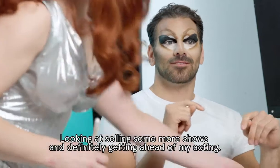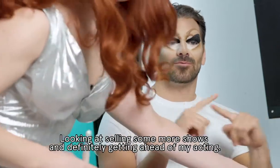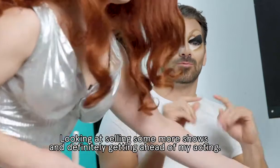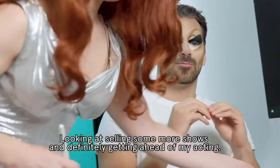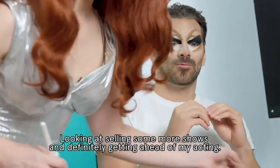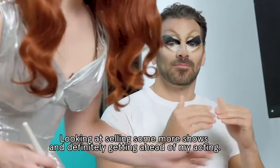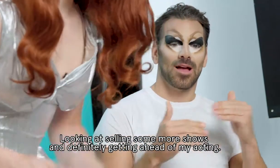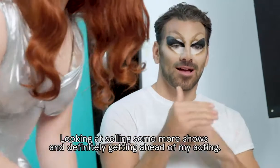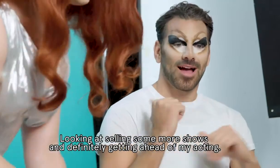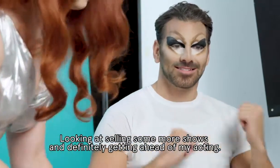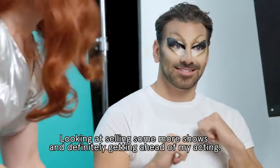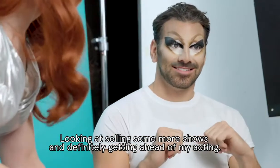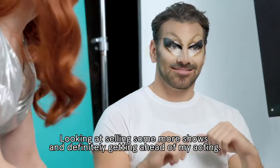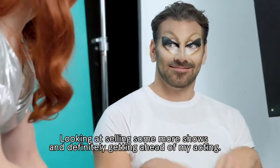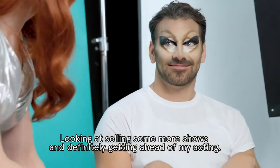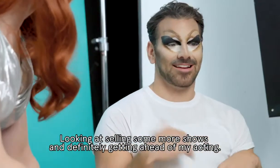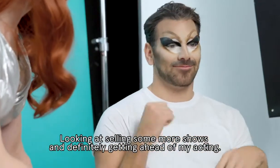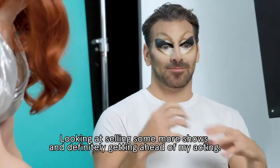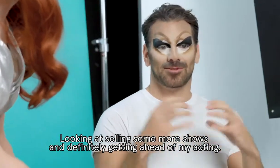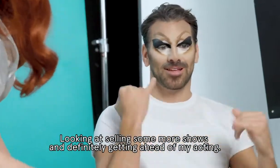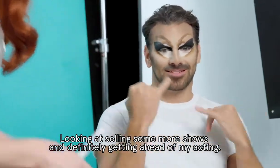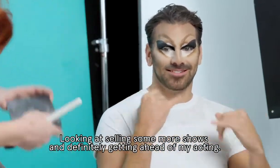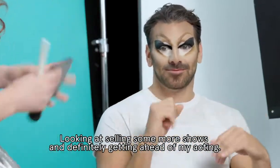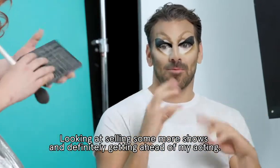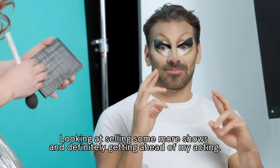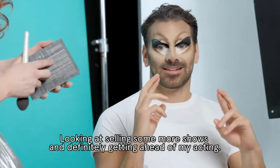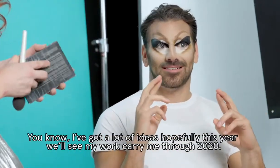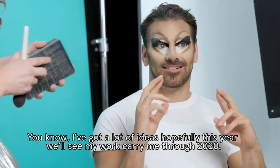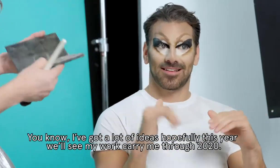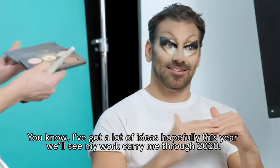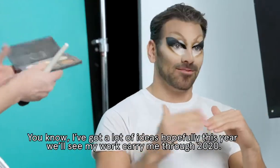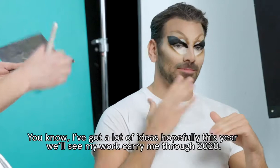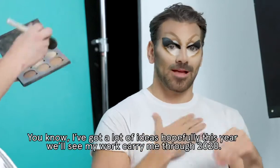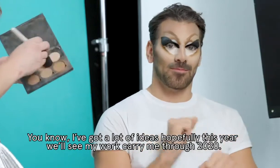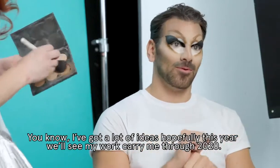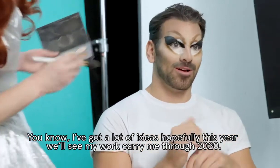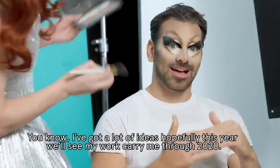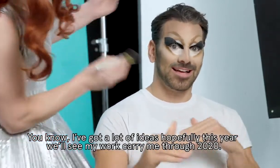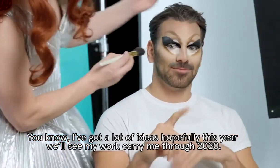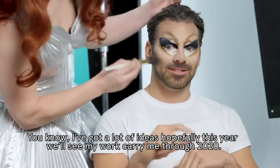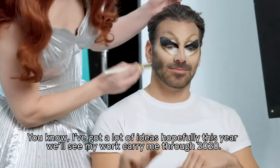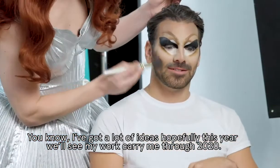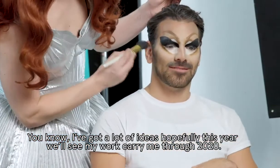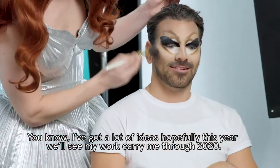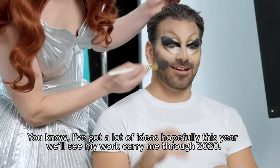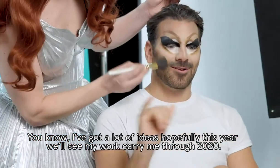some more shows, definitely getting ahead of my acting. You know, I've got a lot of ideas. Hopefully this year we'll see my